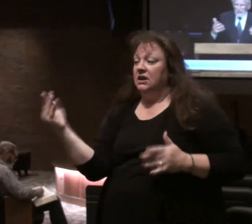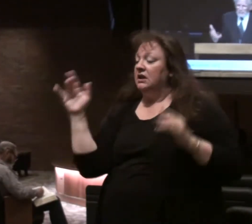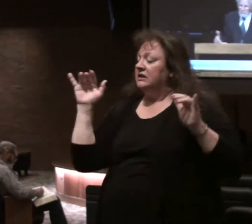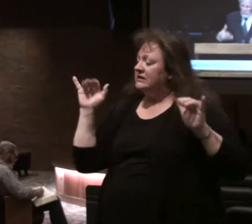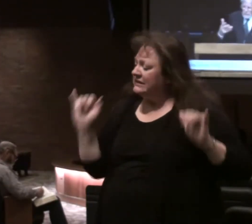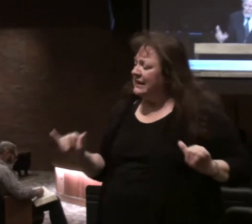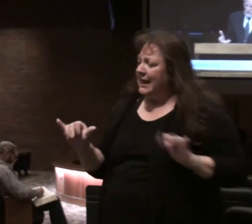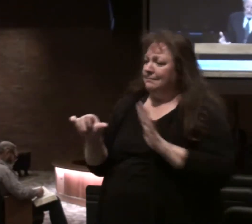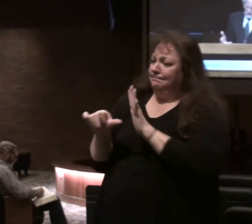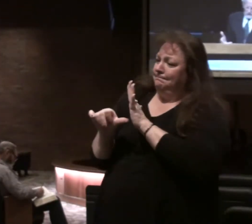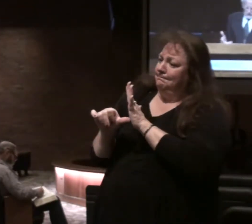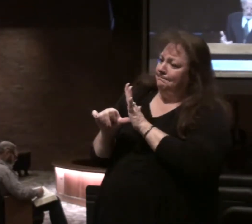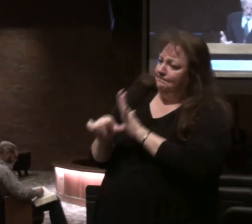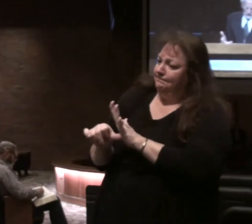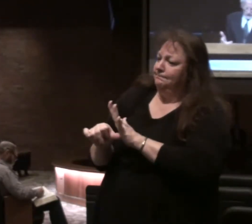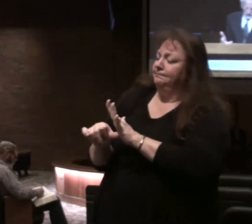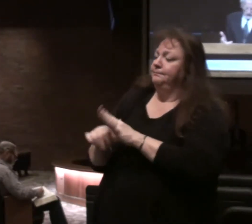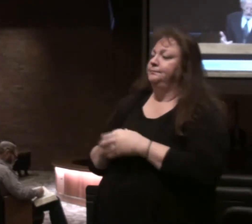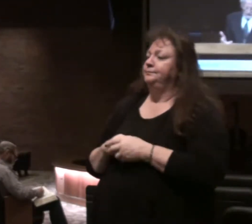same emphases.